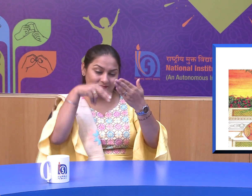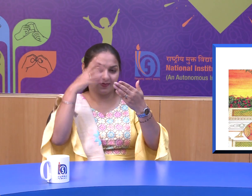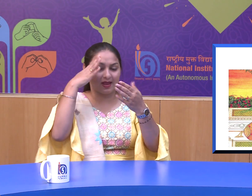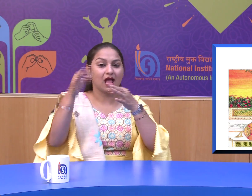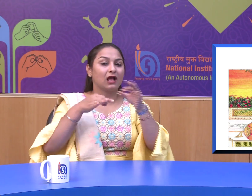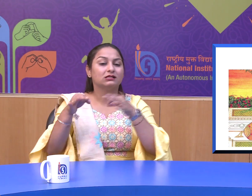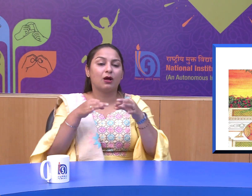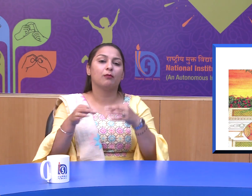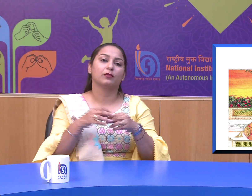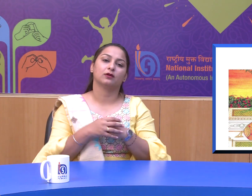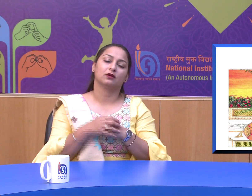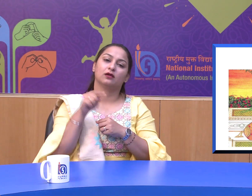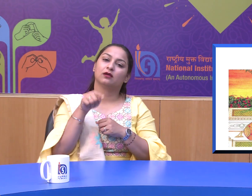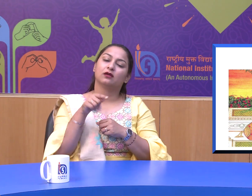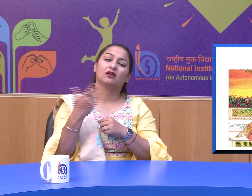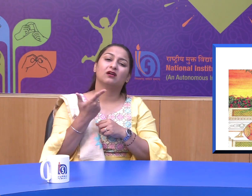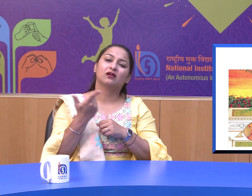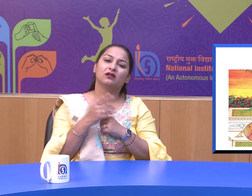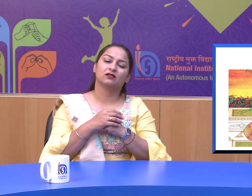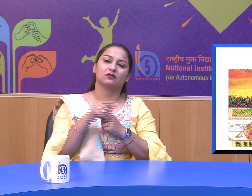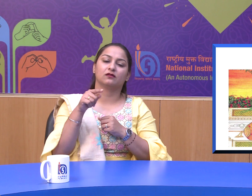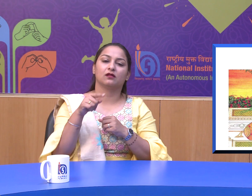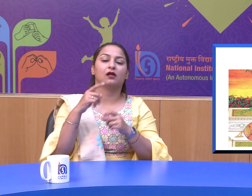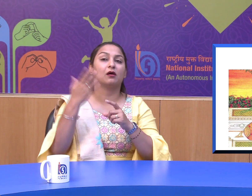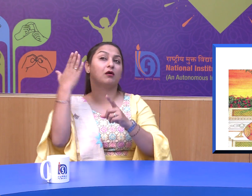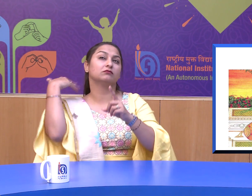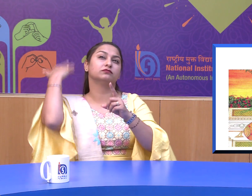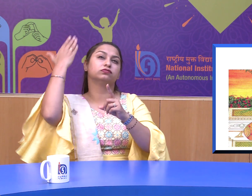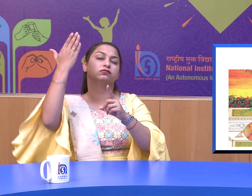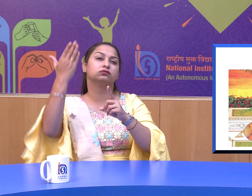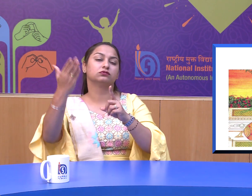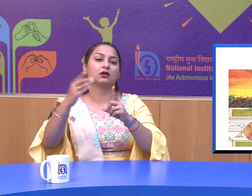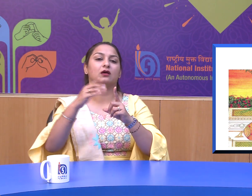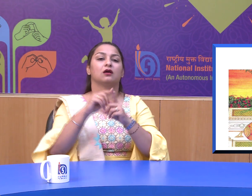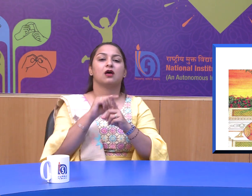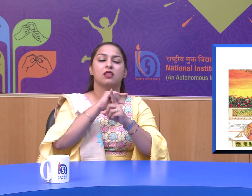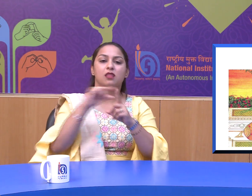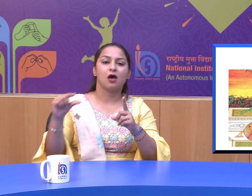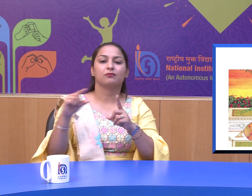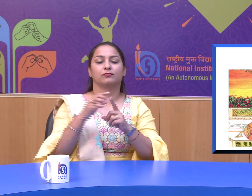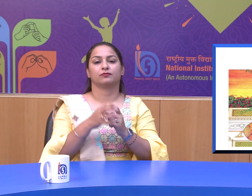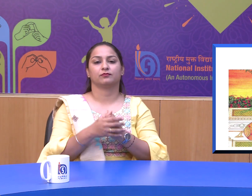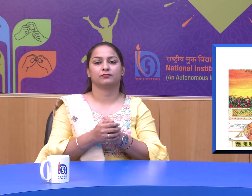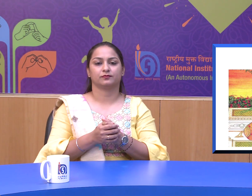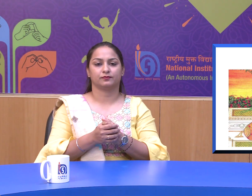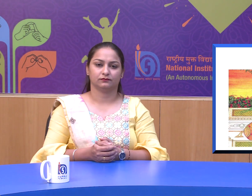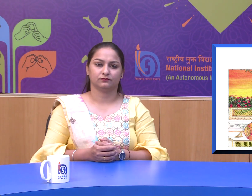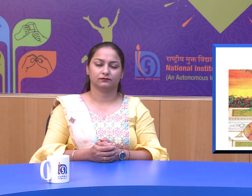of it is Dastane Amir Hamaza, which has